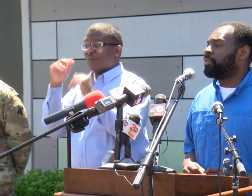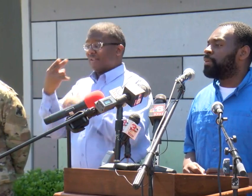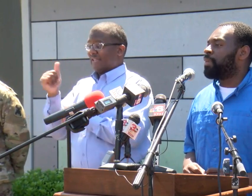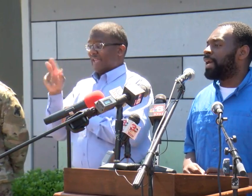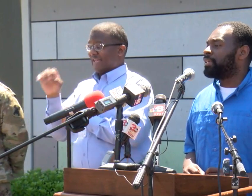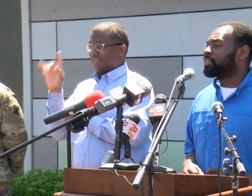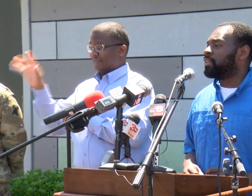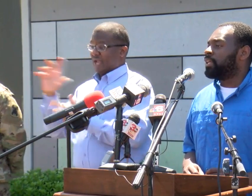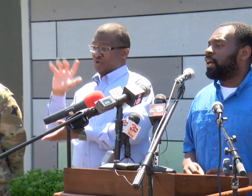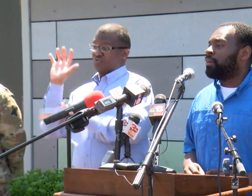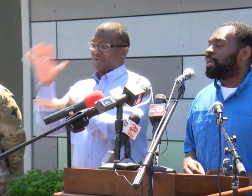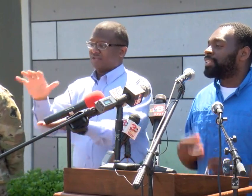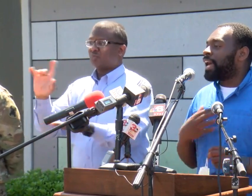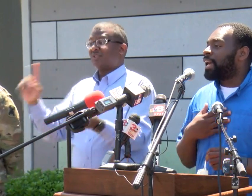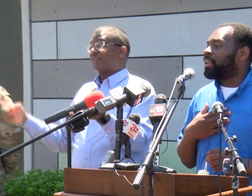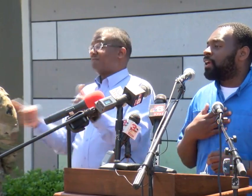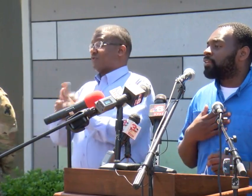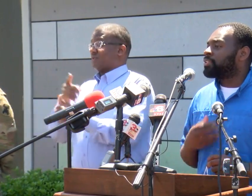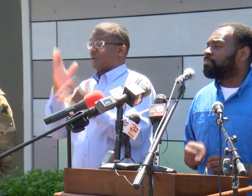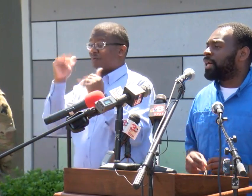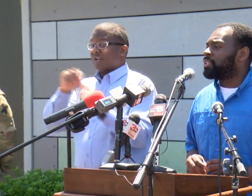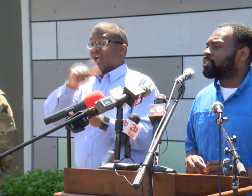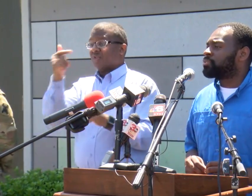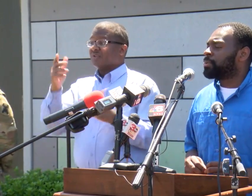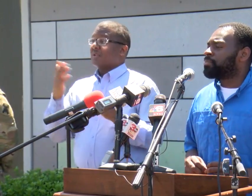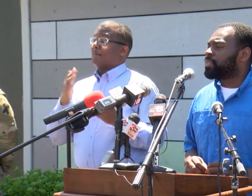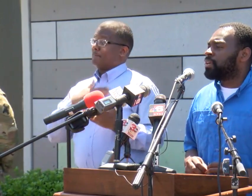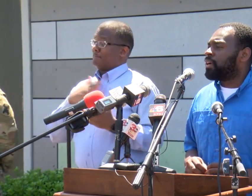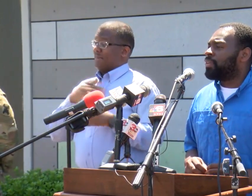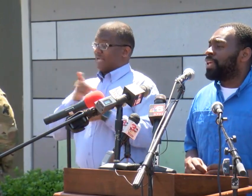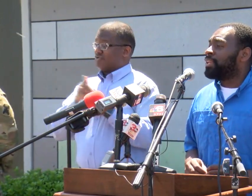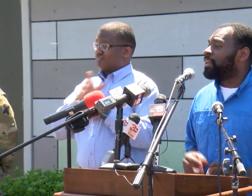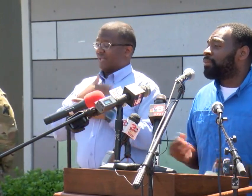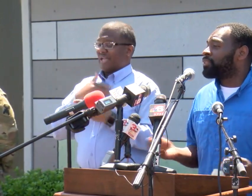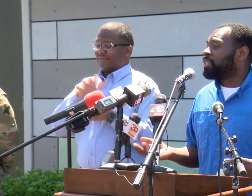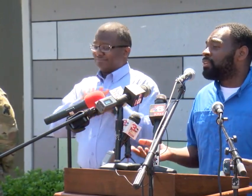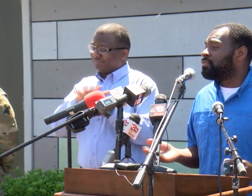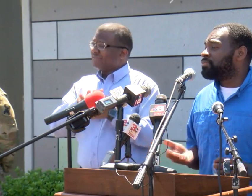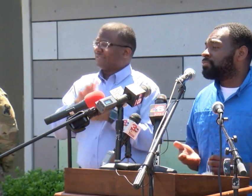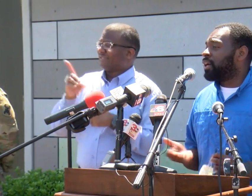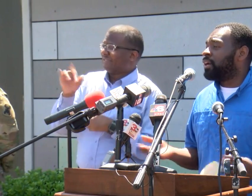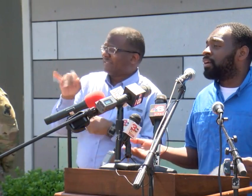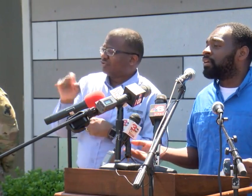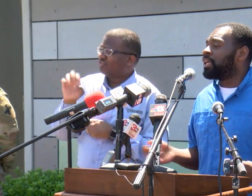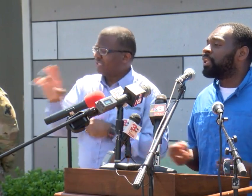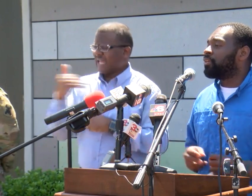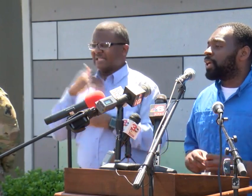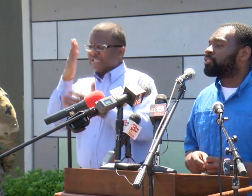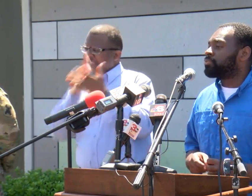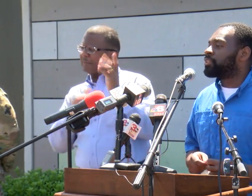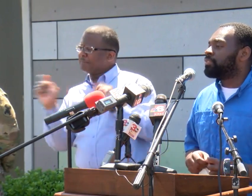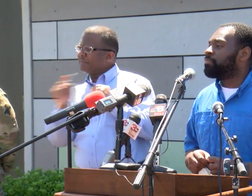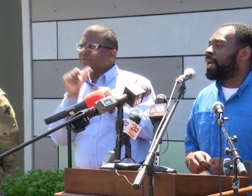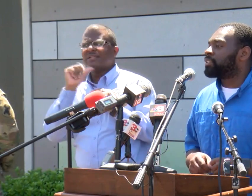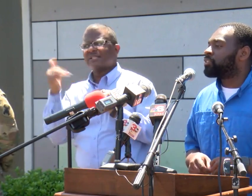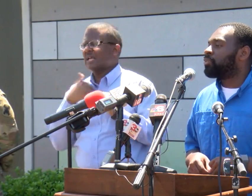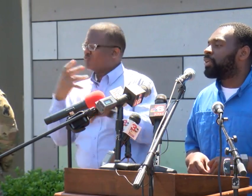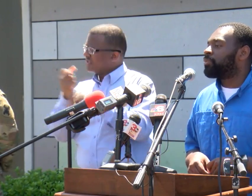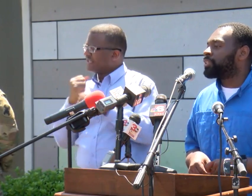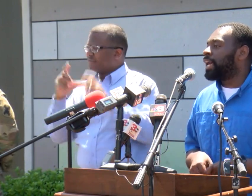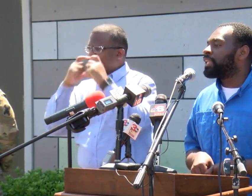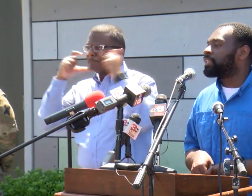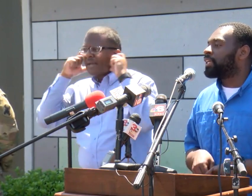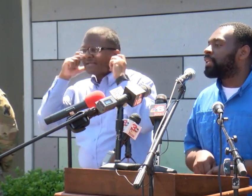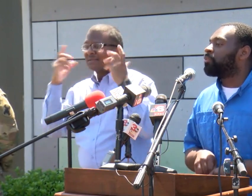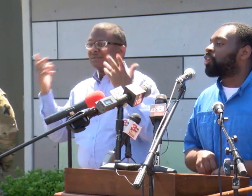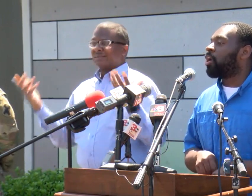up to donate masks, because I had areas in my district that did not receive, any locations received the masks, and so it